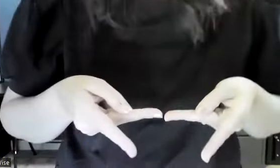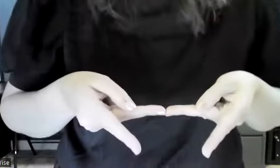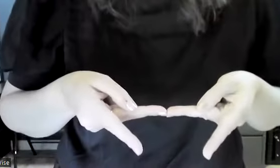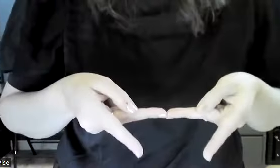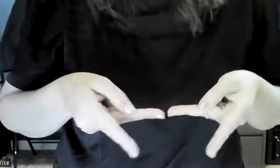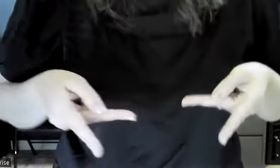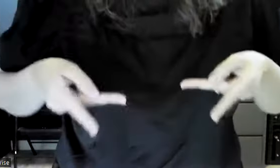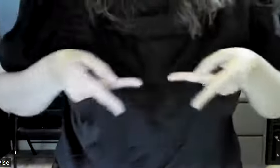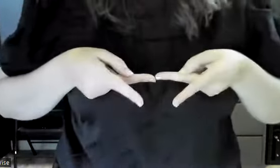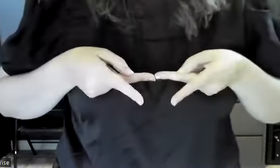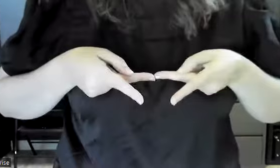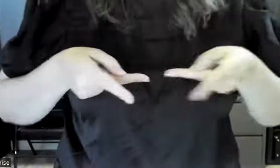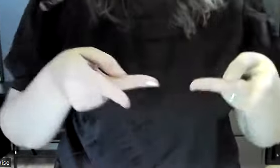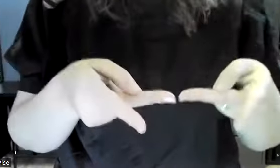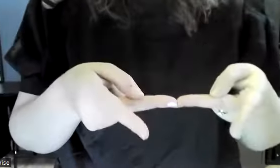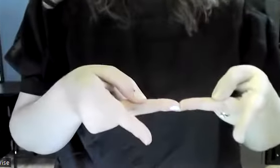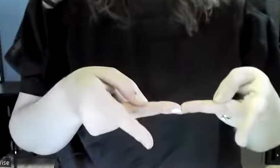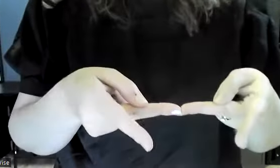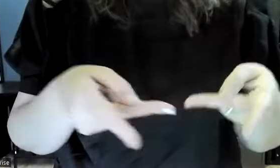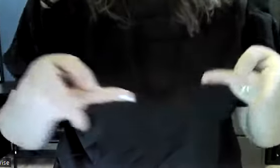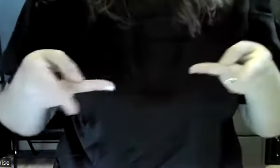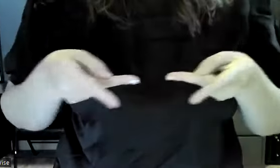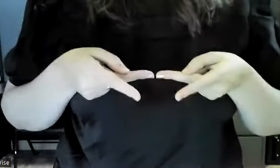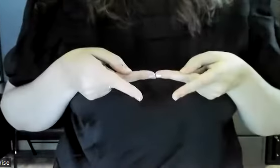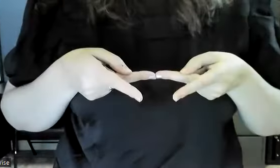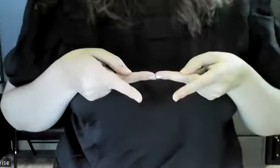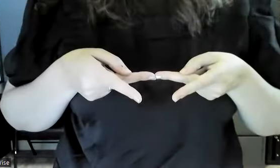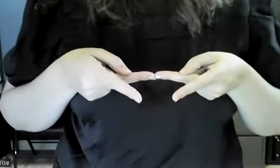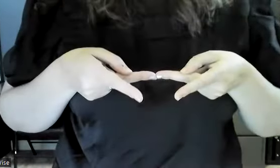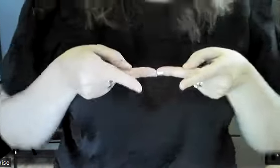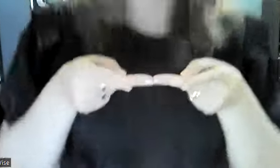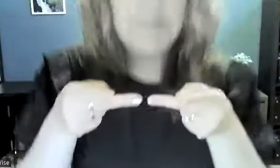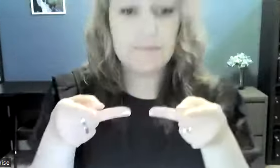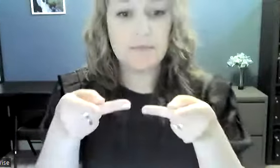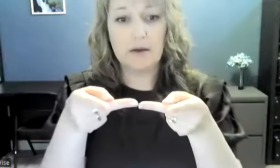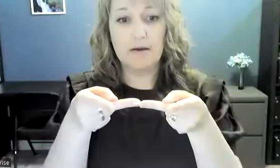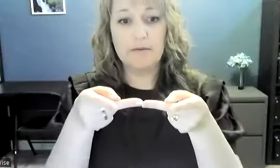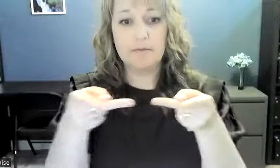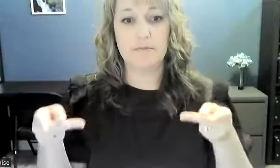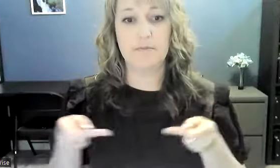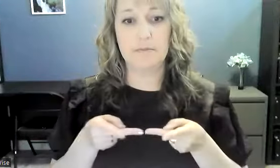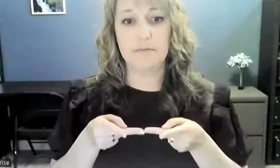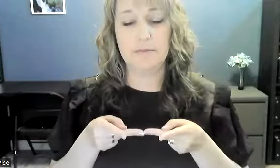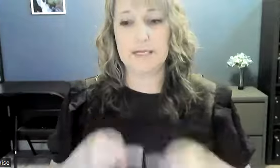way. They start out away from you and you come in towards you. Okay. Place.